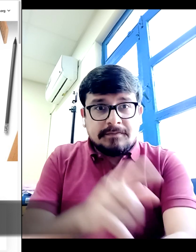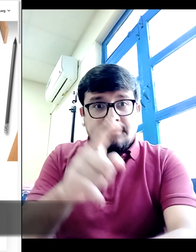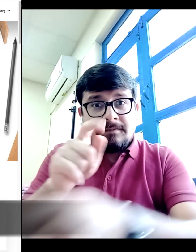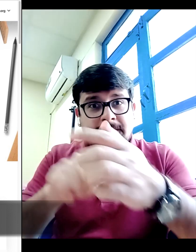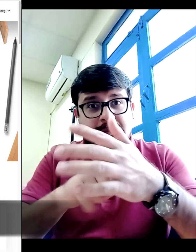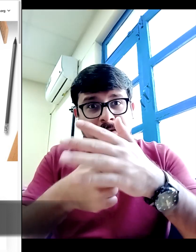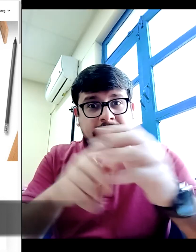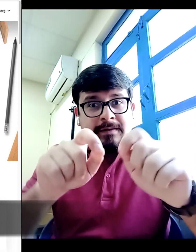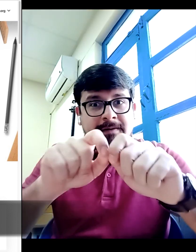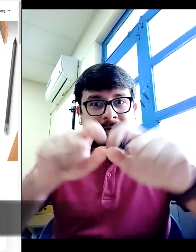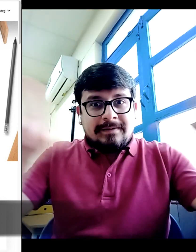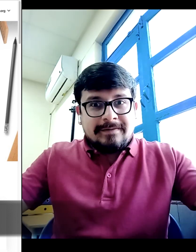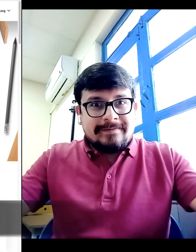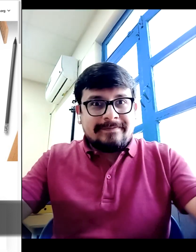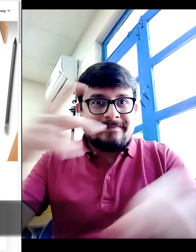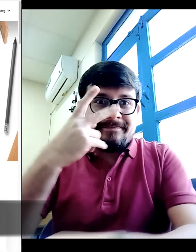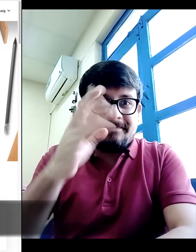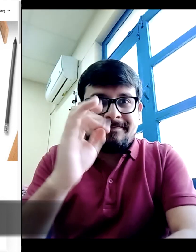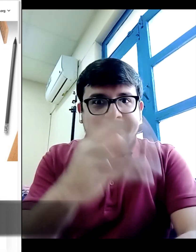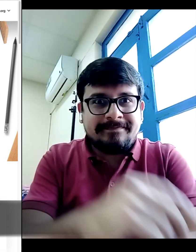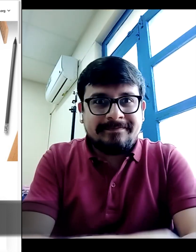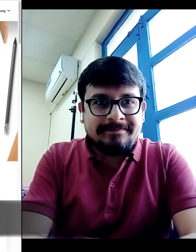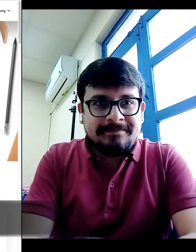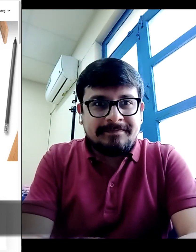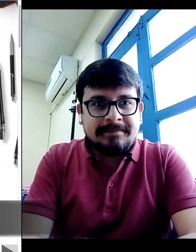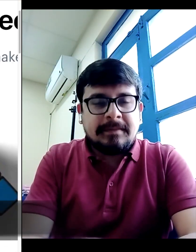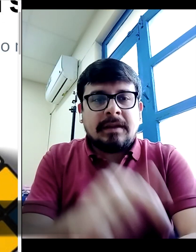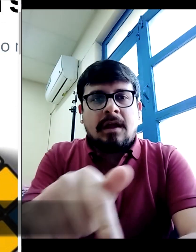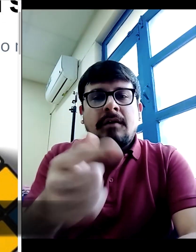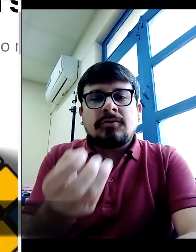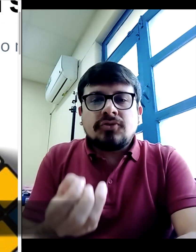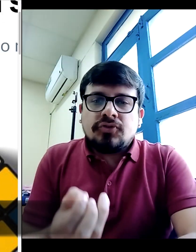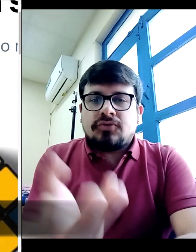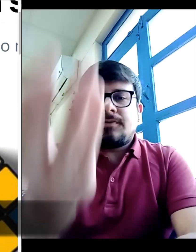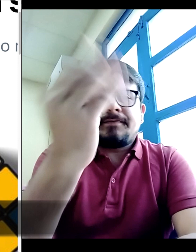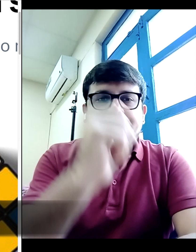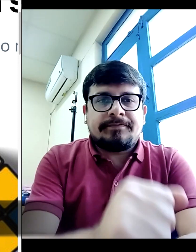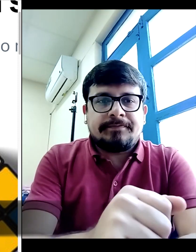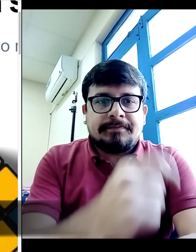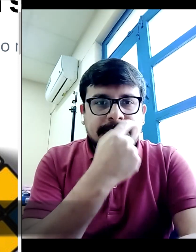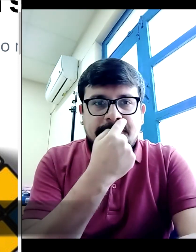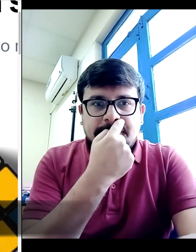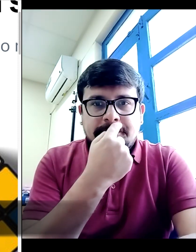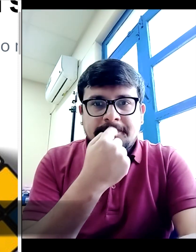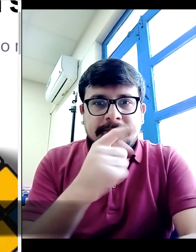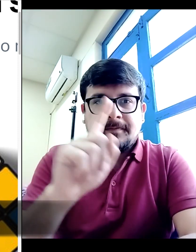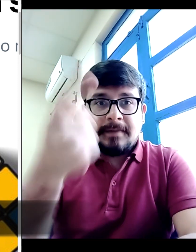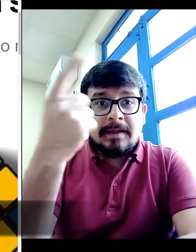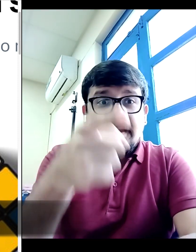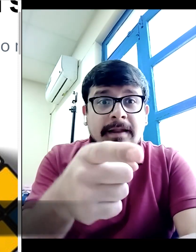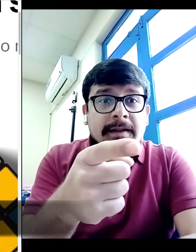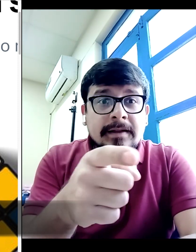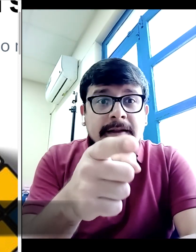Now I can simply press this button, get started.